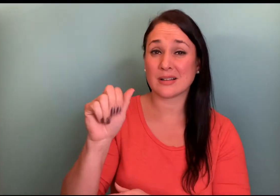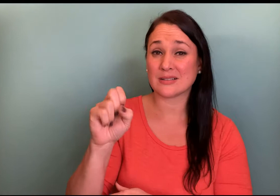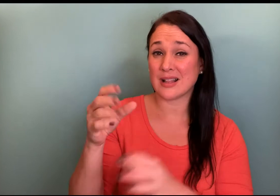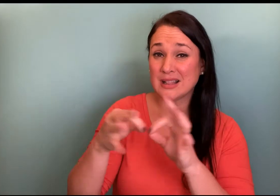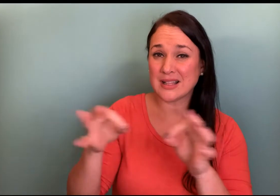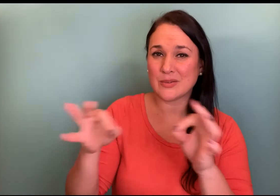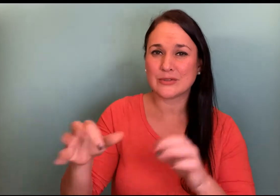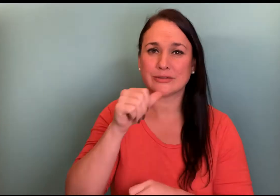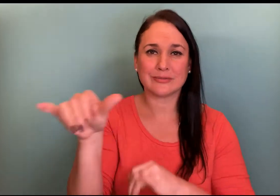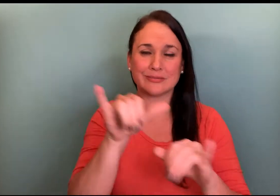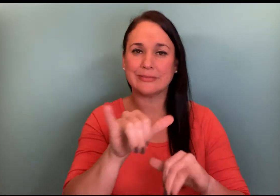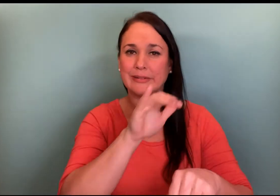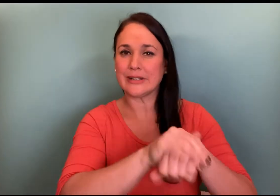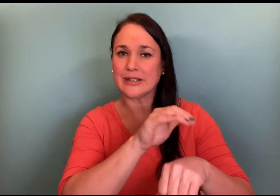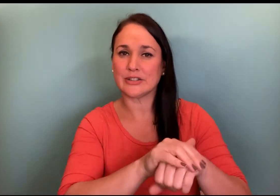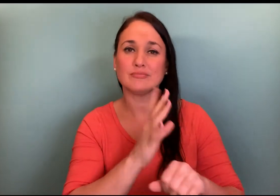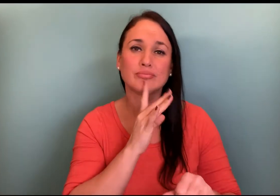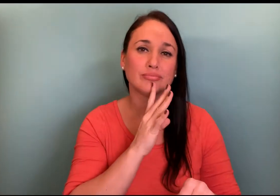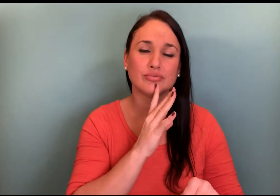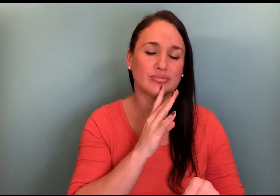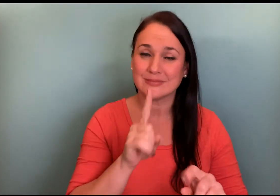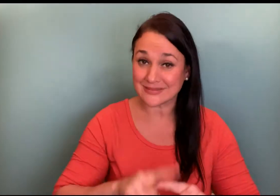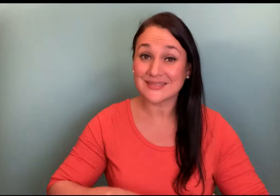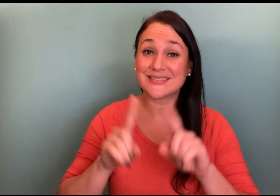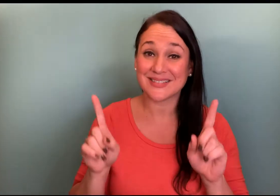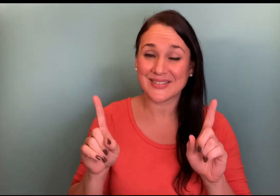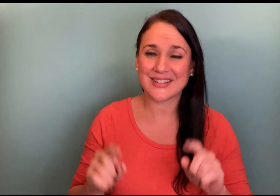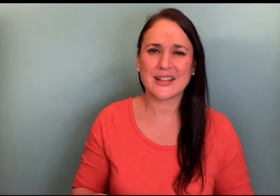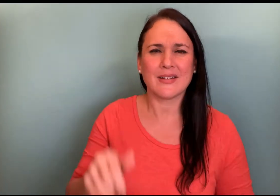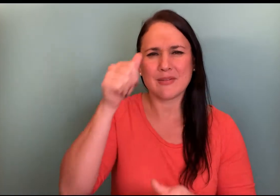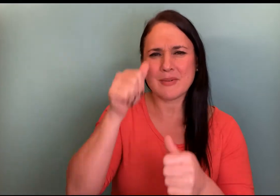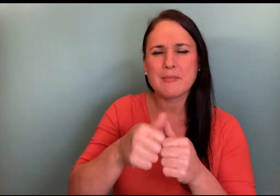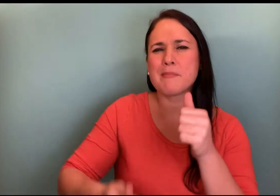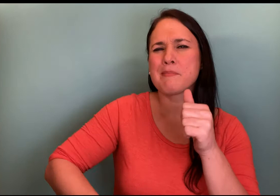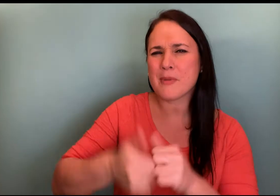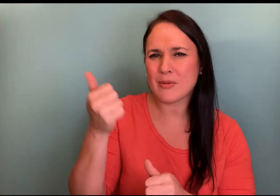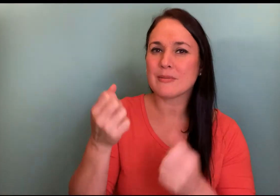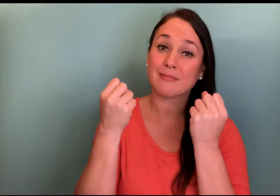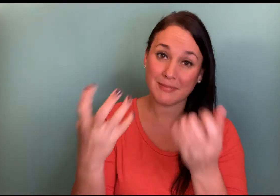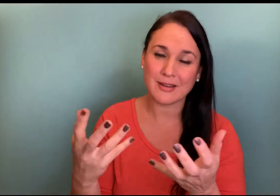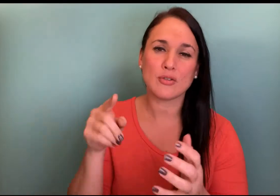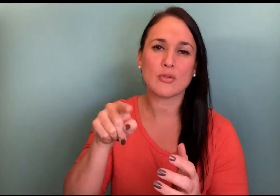to remember in ASL, it's not the same as English, like a spoken language. It's very different. Most of